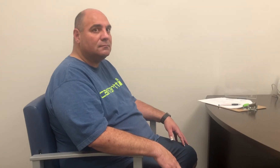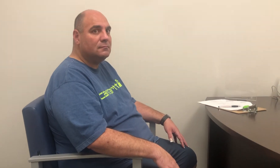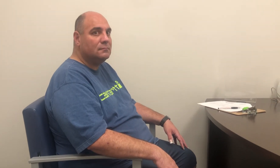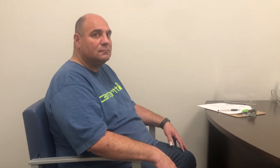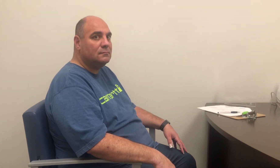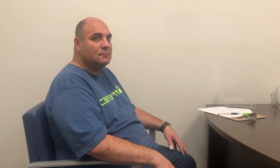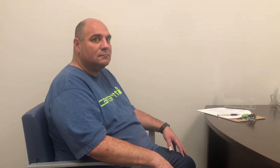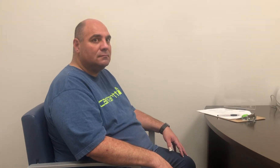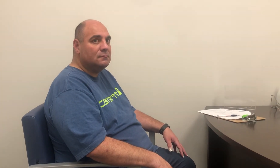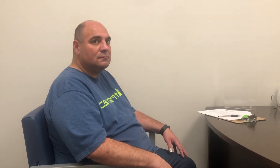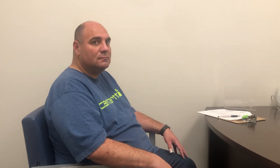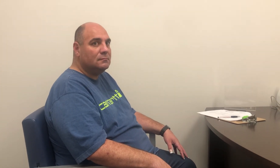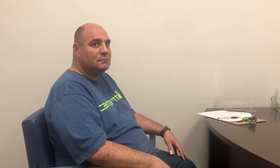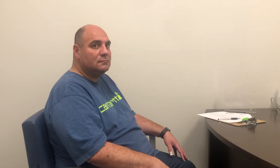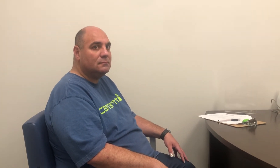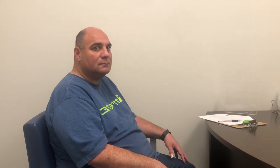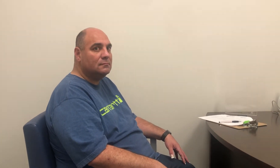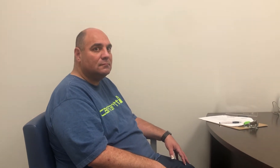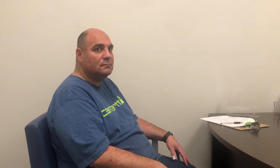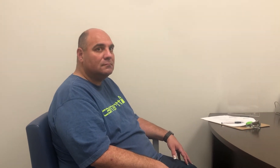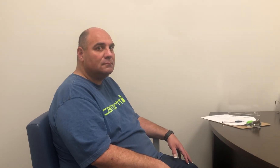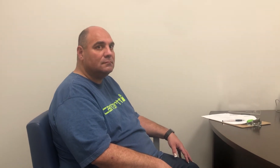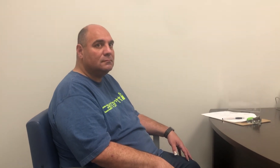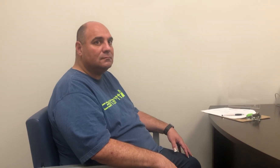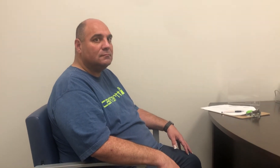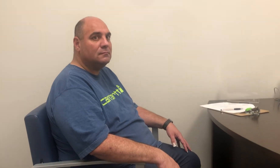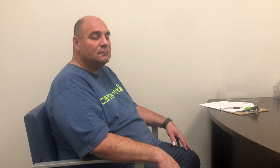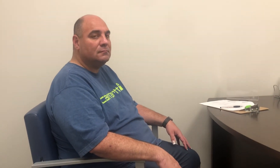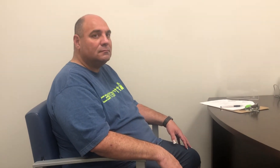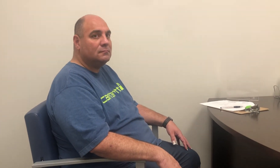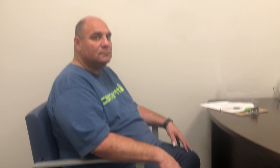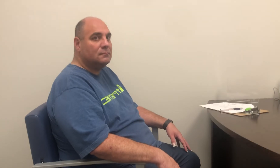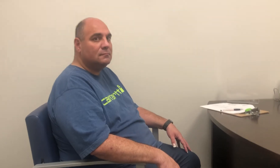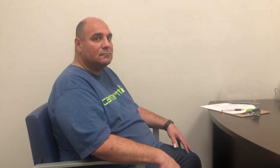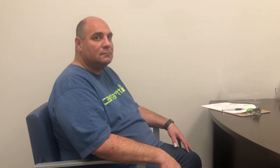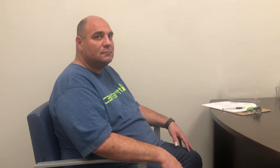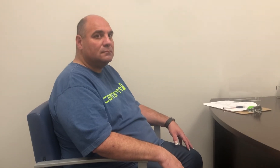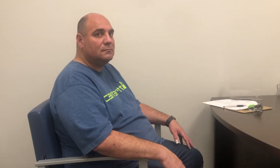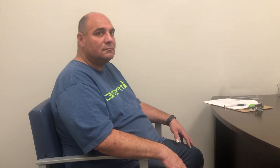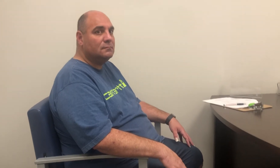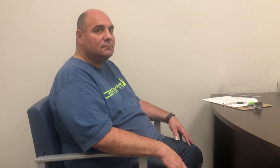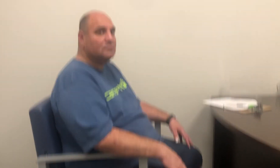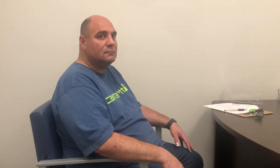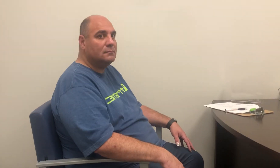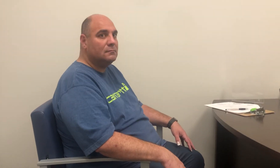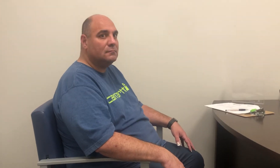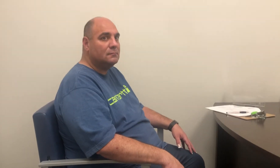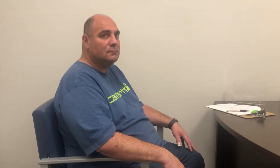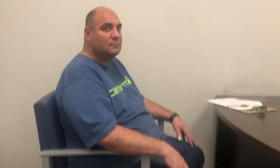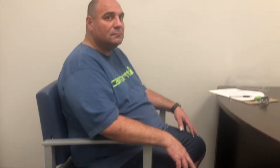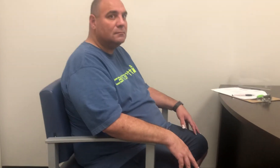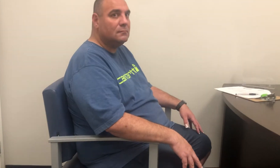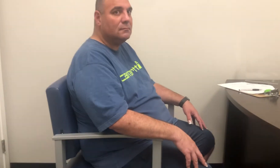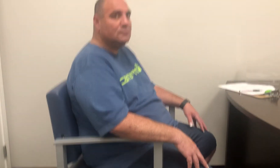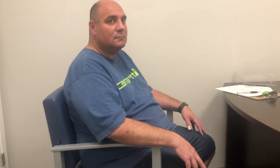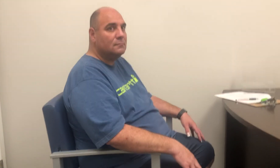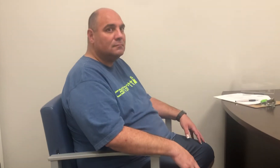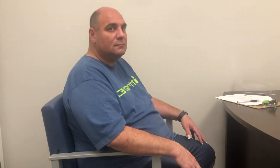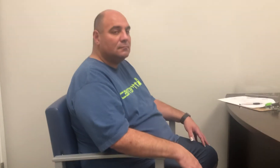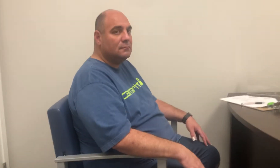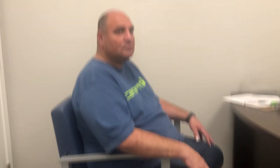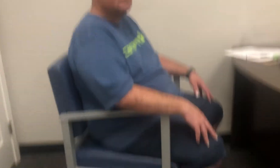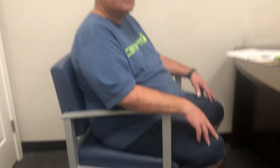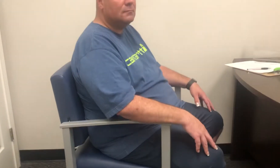sign language skills signing music to him, and he acquired English from that. It was